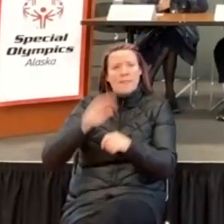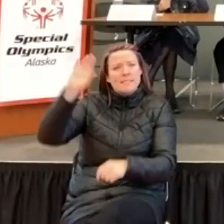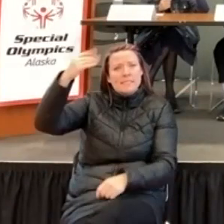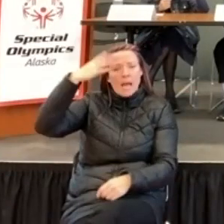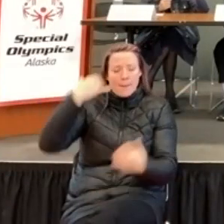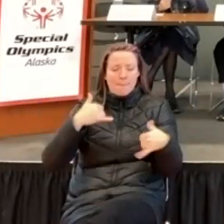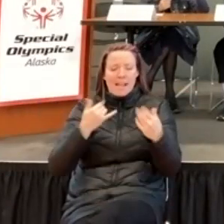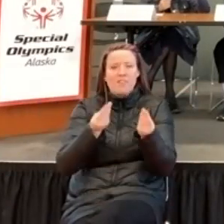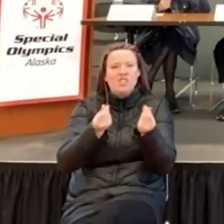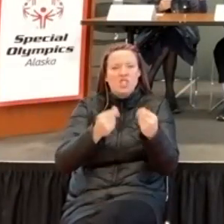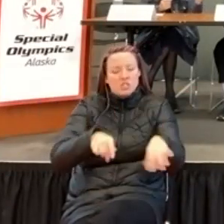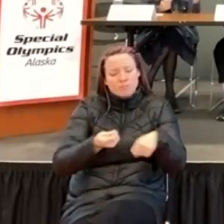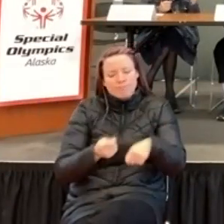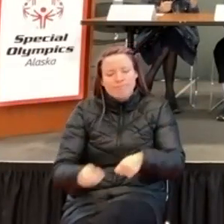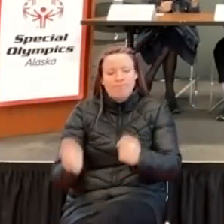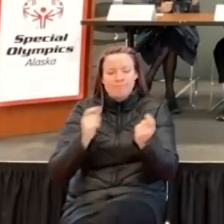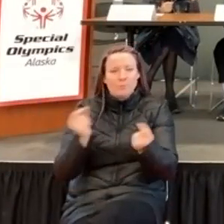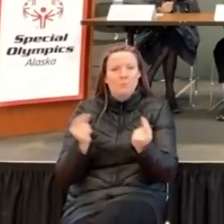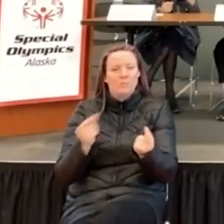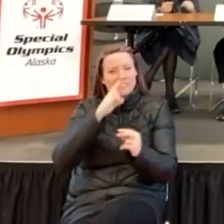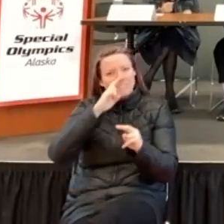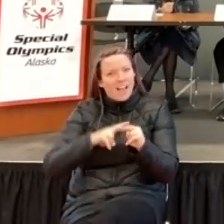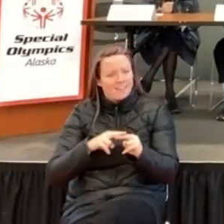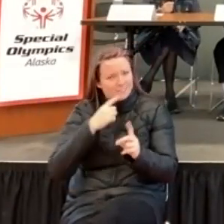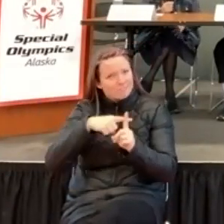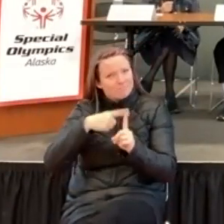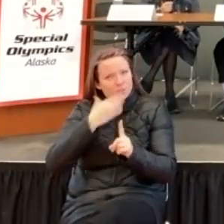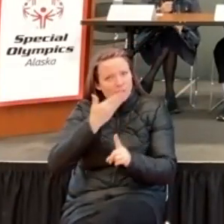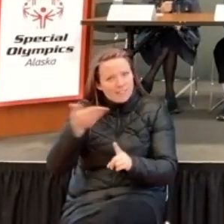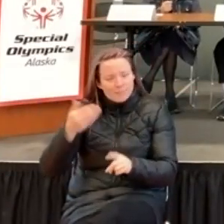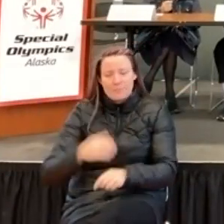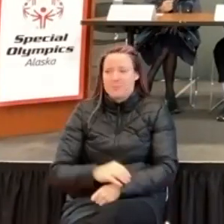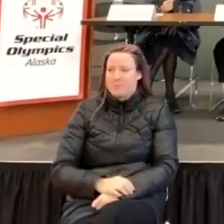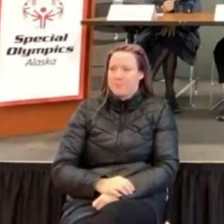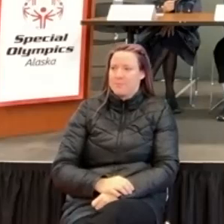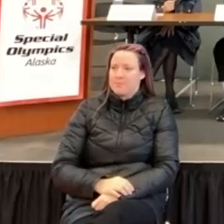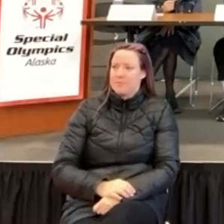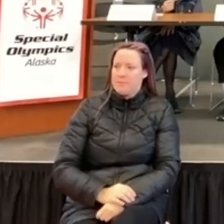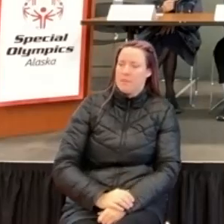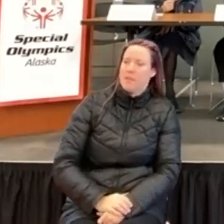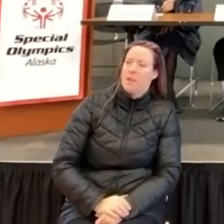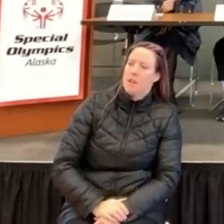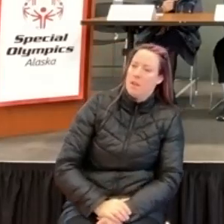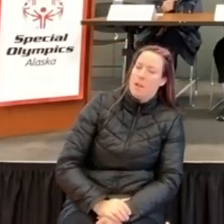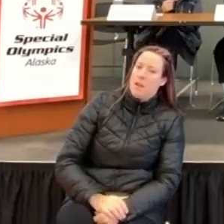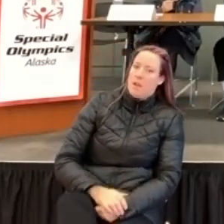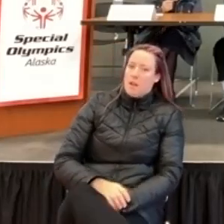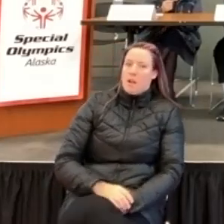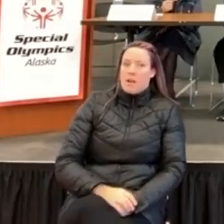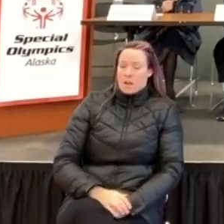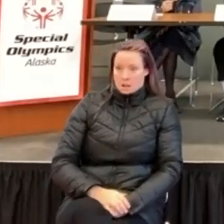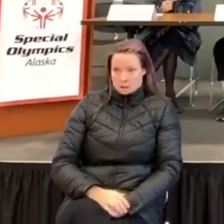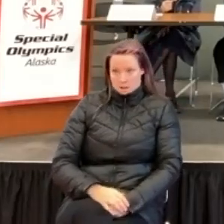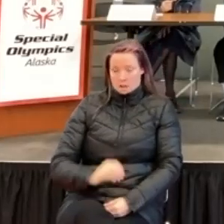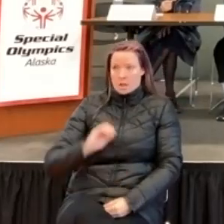in the dirt, dig, physical activity, it's a good thing. Then our friend Jim McCall was